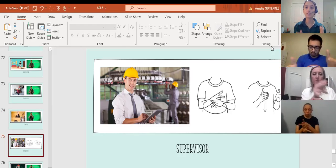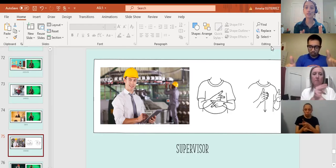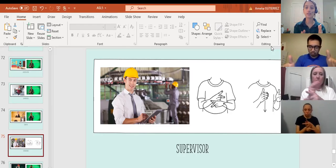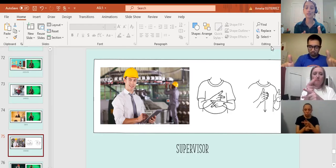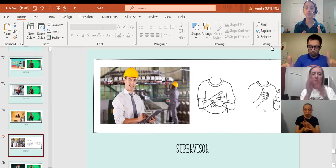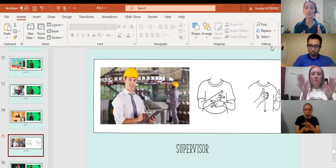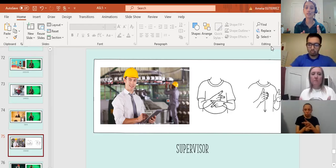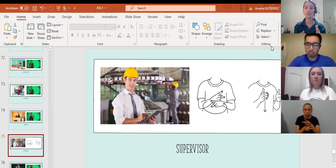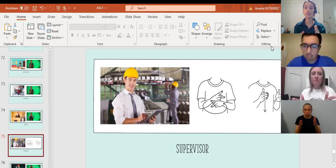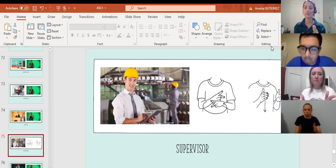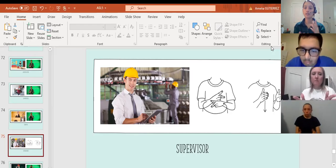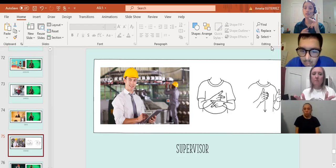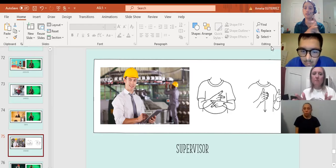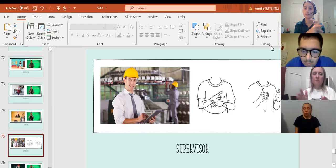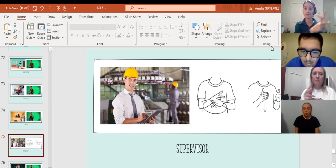Supervisor.